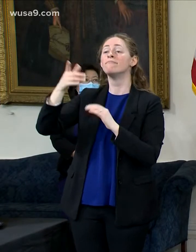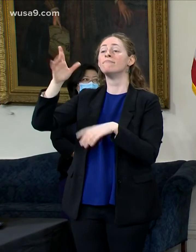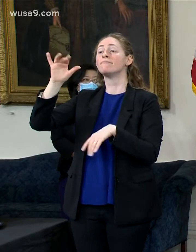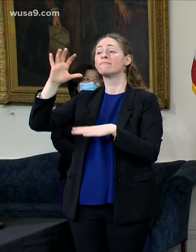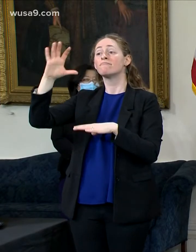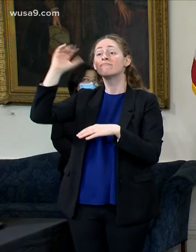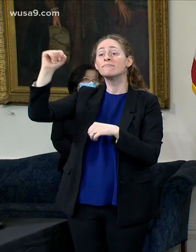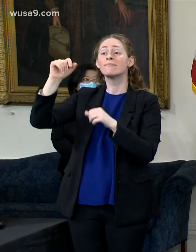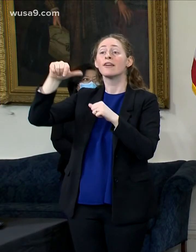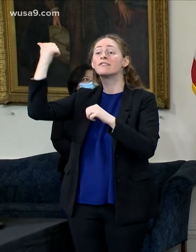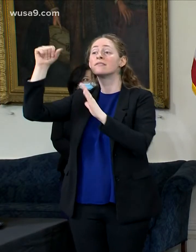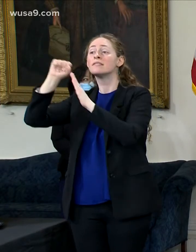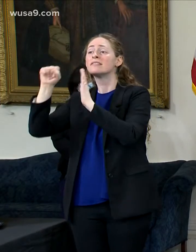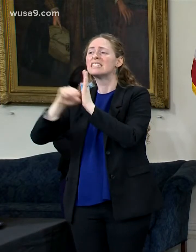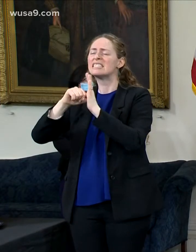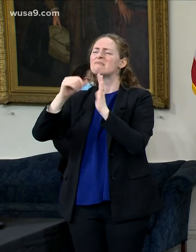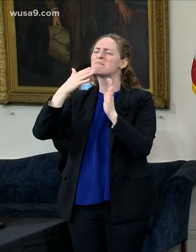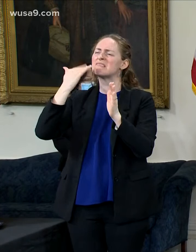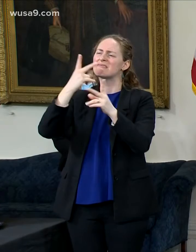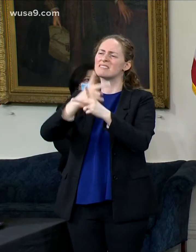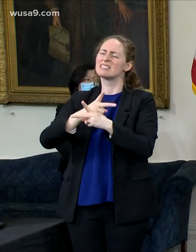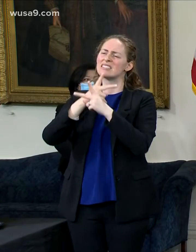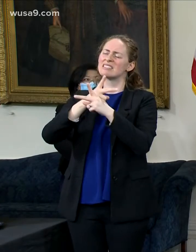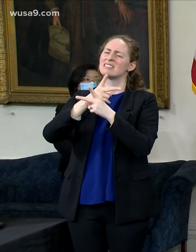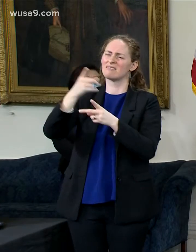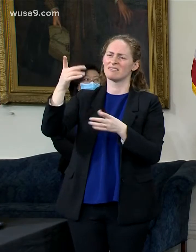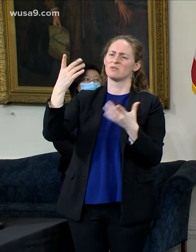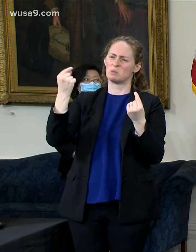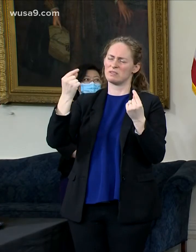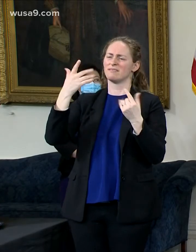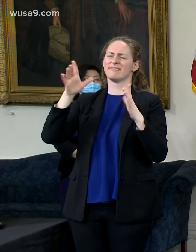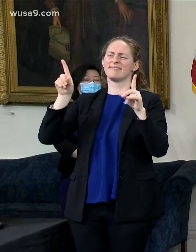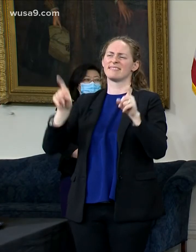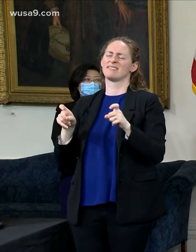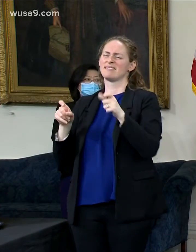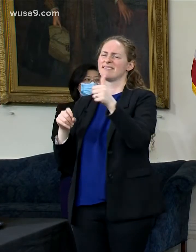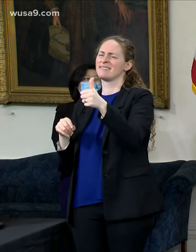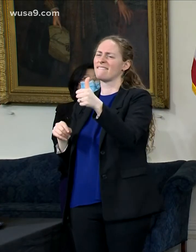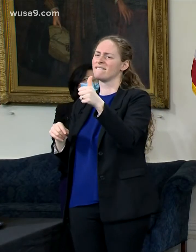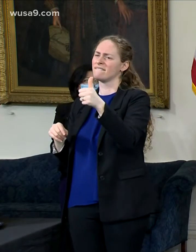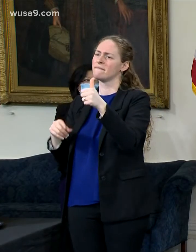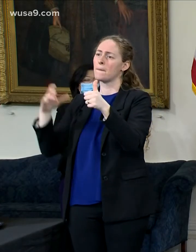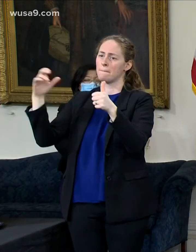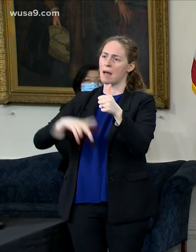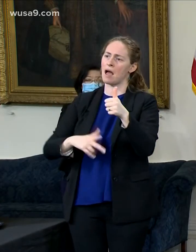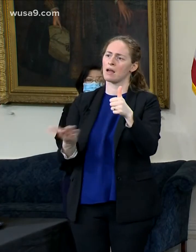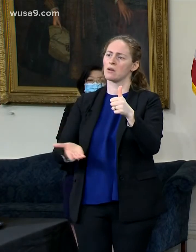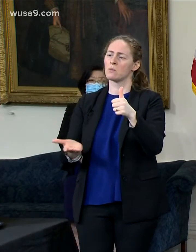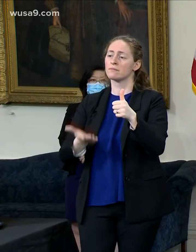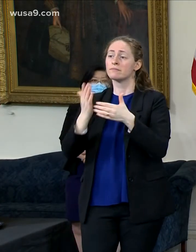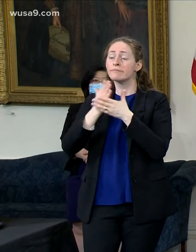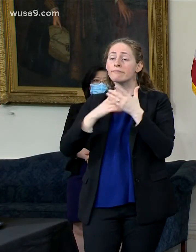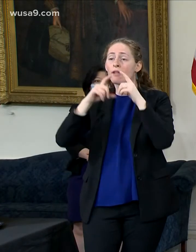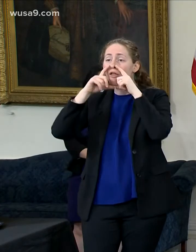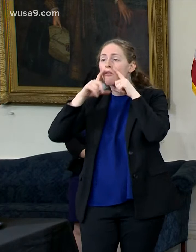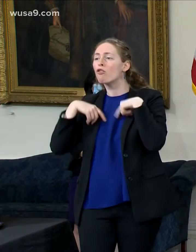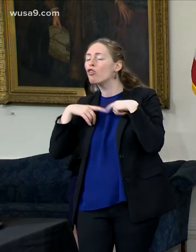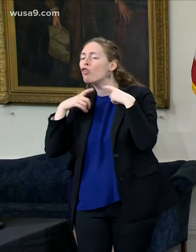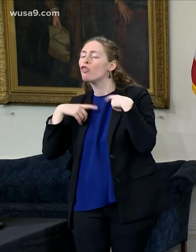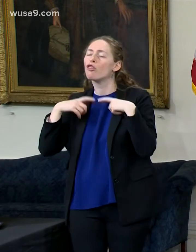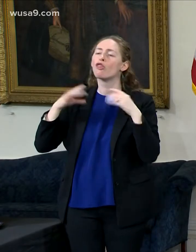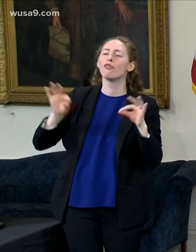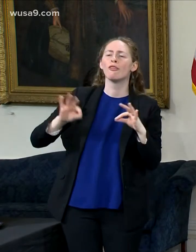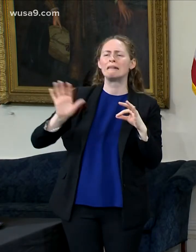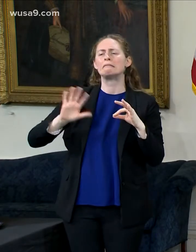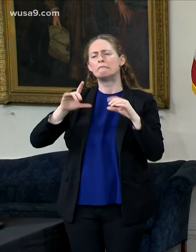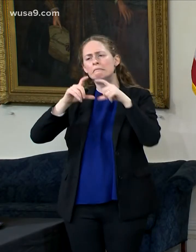to be careful and stay vigilant, because not everybody's keeping their masks on the way we are here in Maryland. Governor, you talked about wanting to get as many